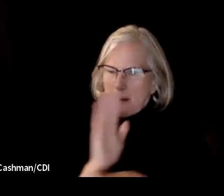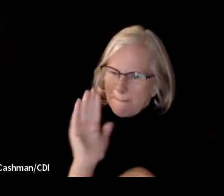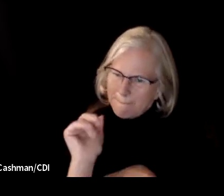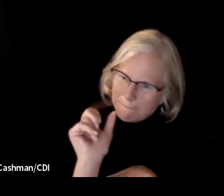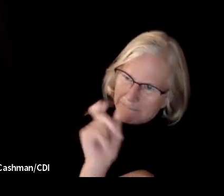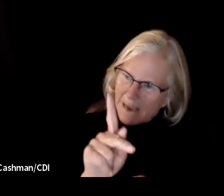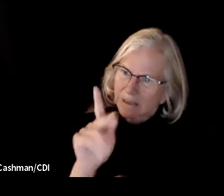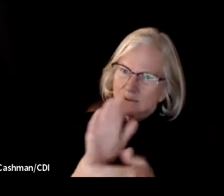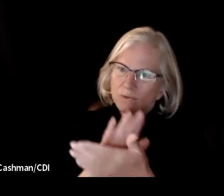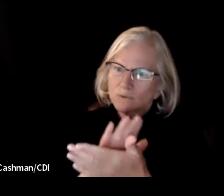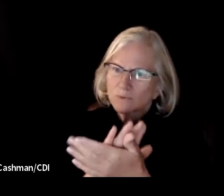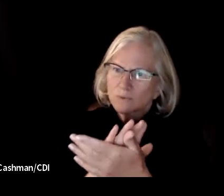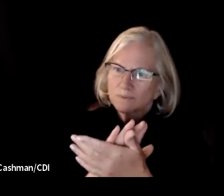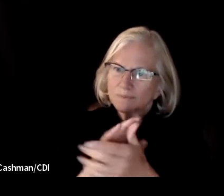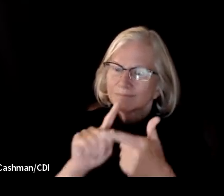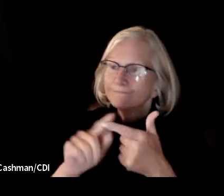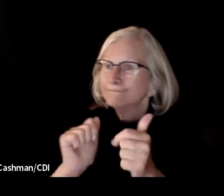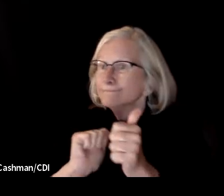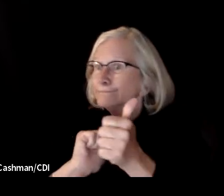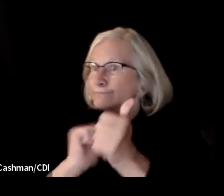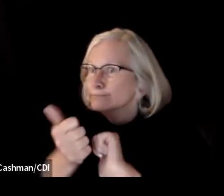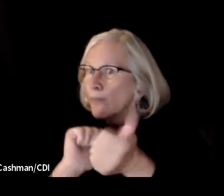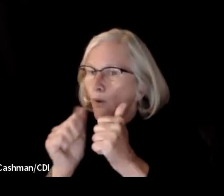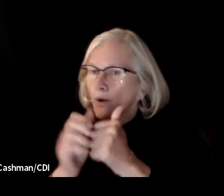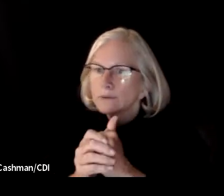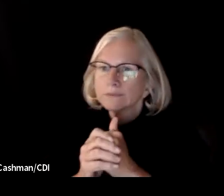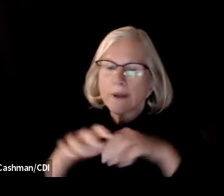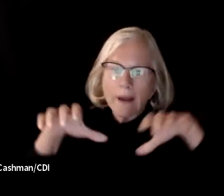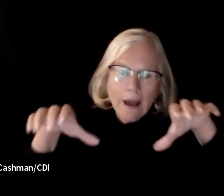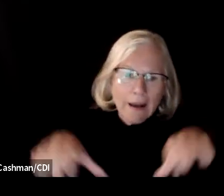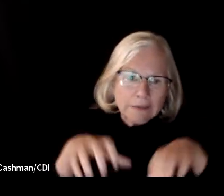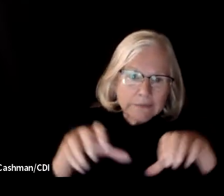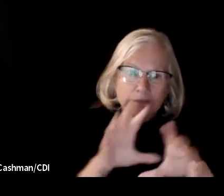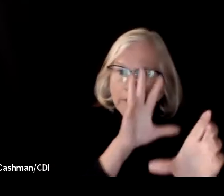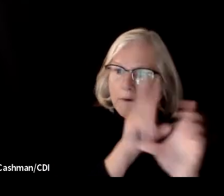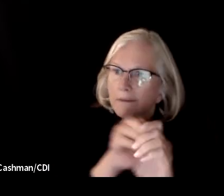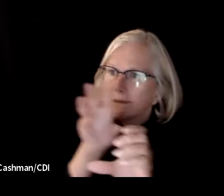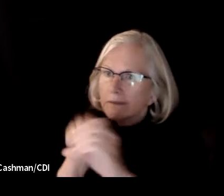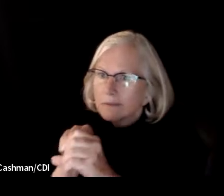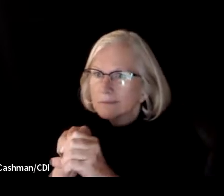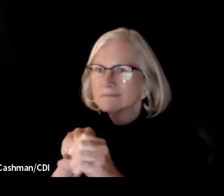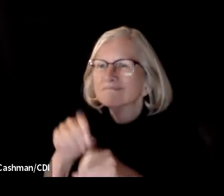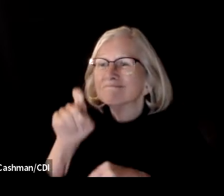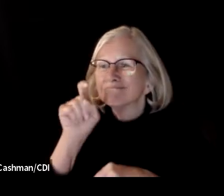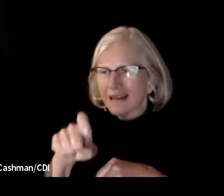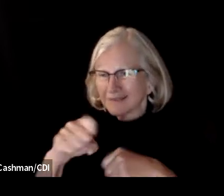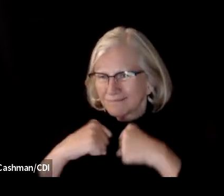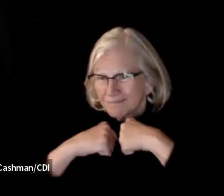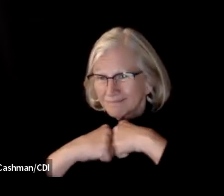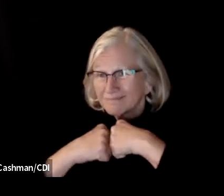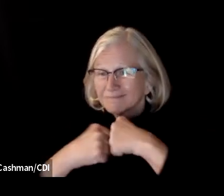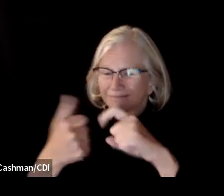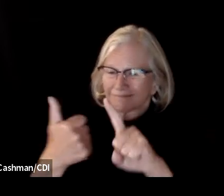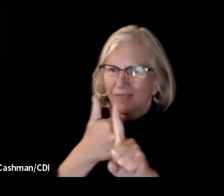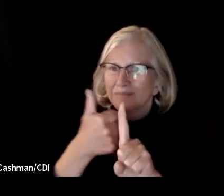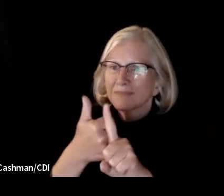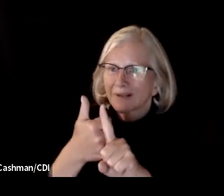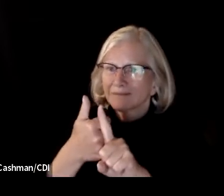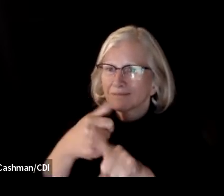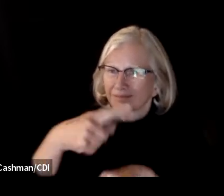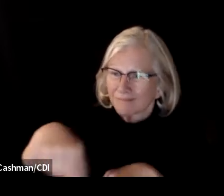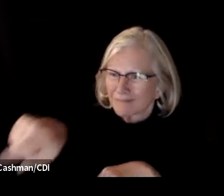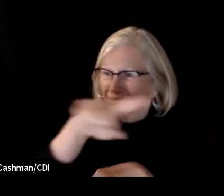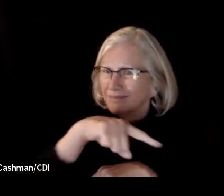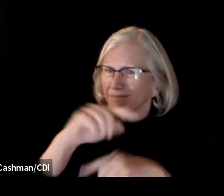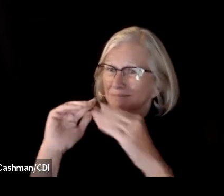or other activities to protect themselves and also to protect the people around them who cannot get vaccinated.